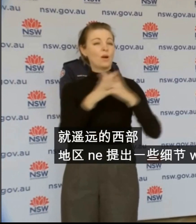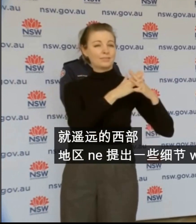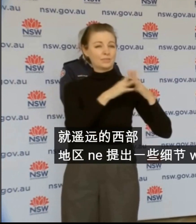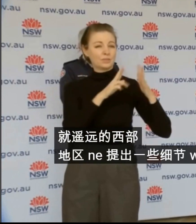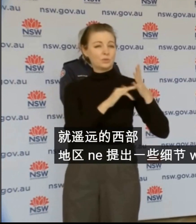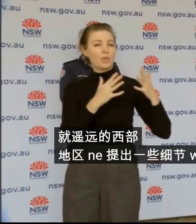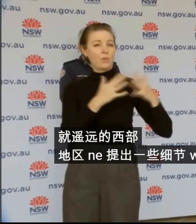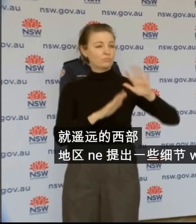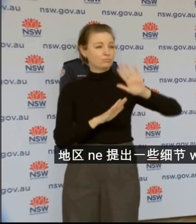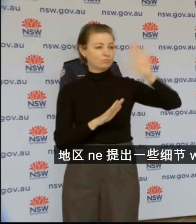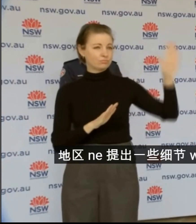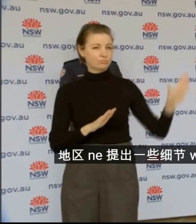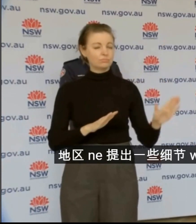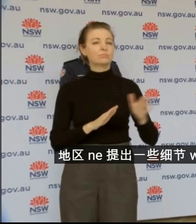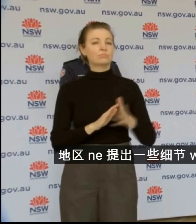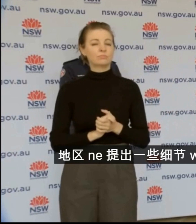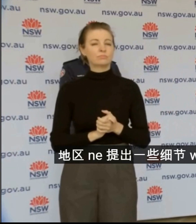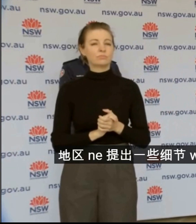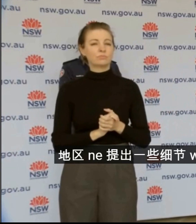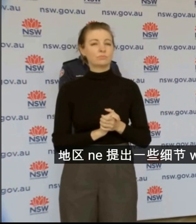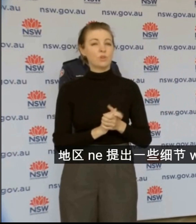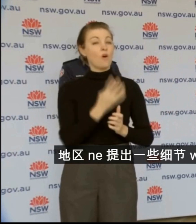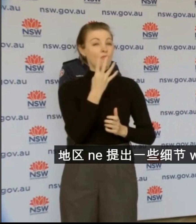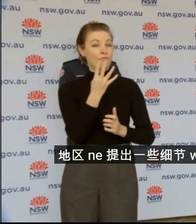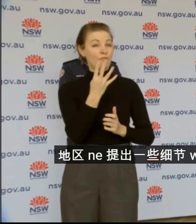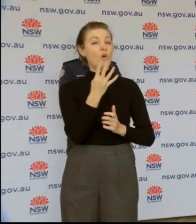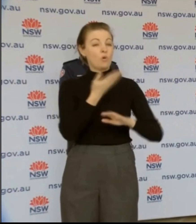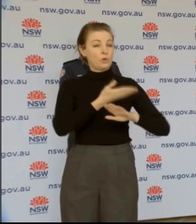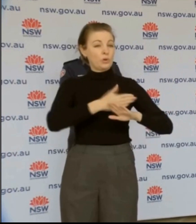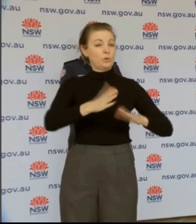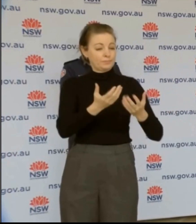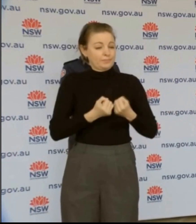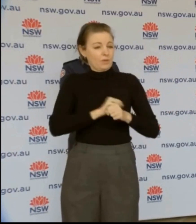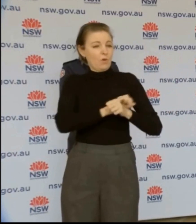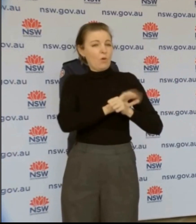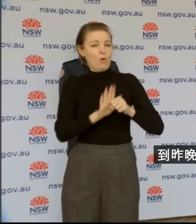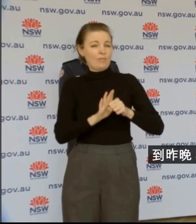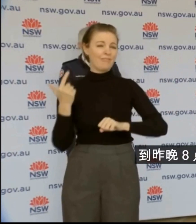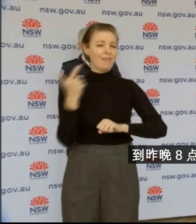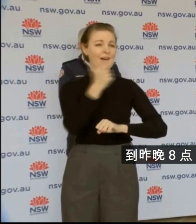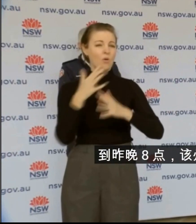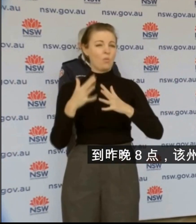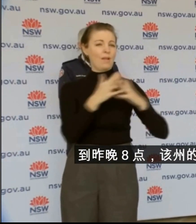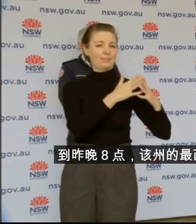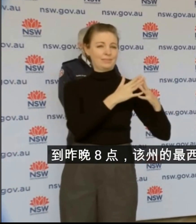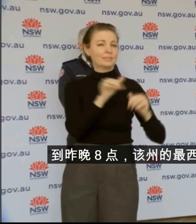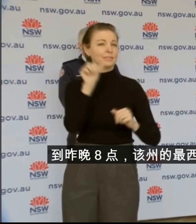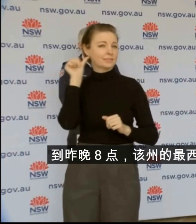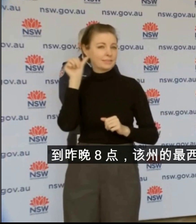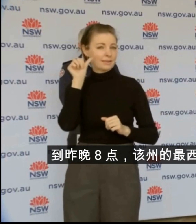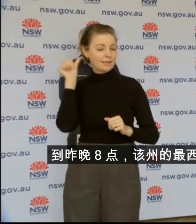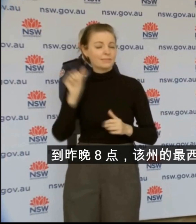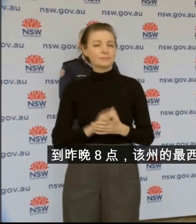Wales. There were 4 new cases in the far west of the state to 8 p.m. last